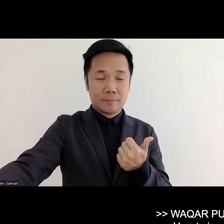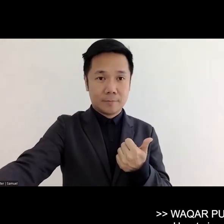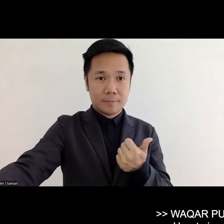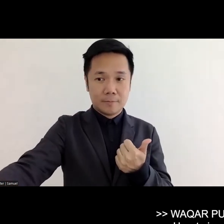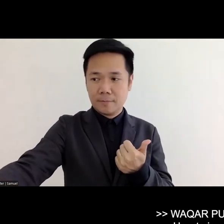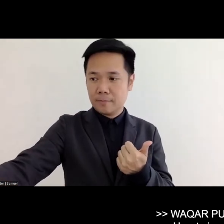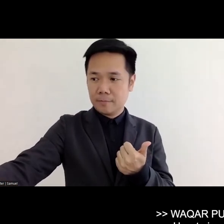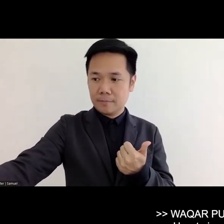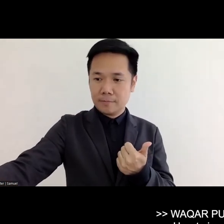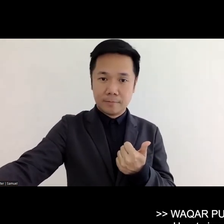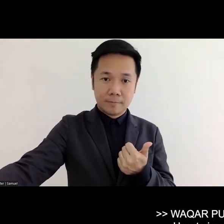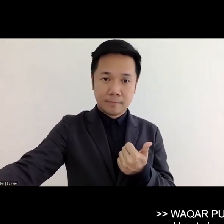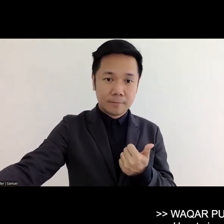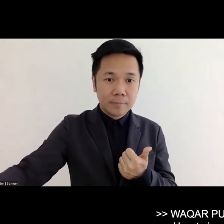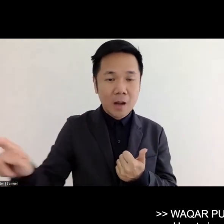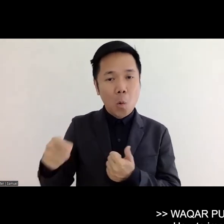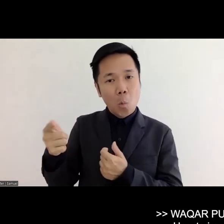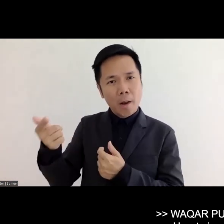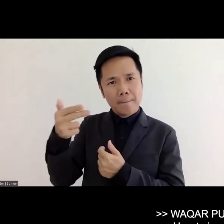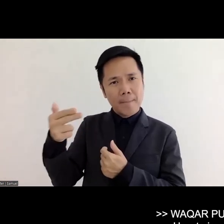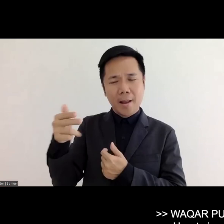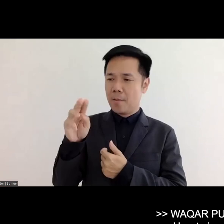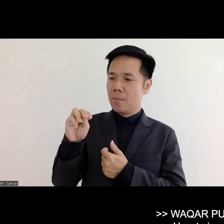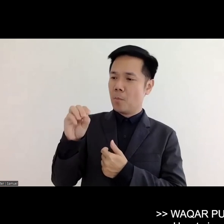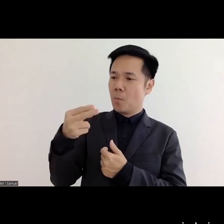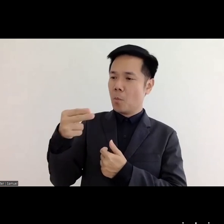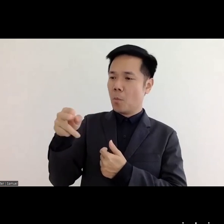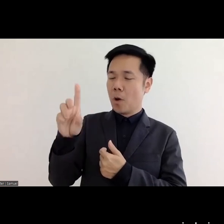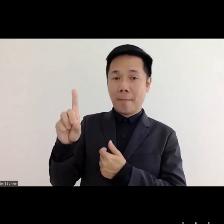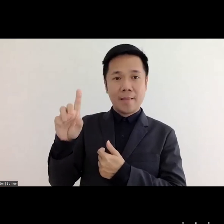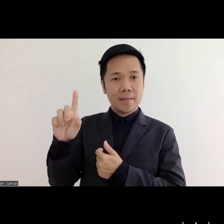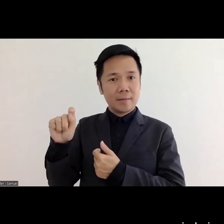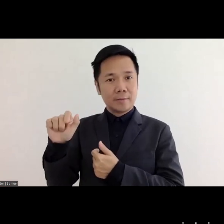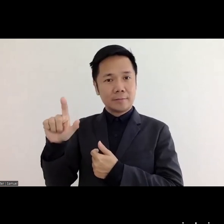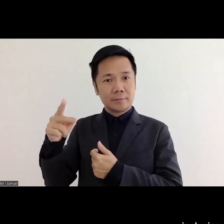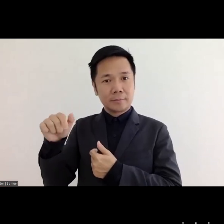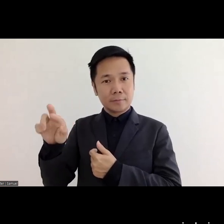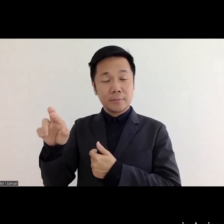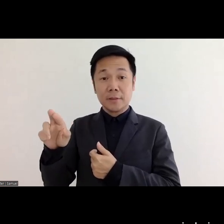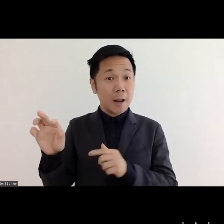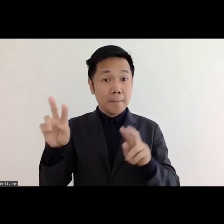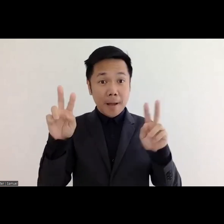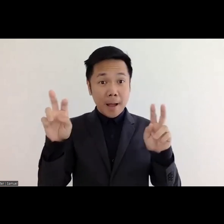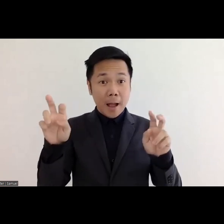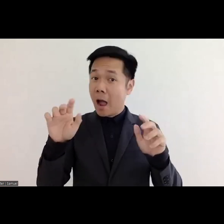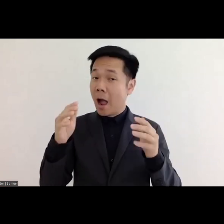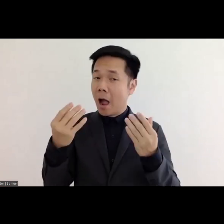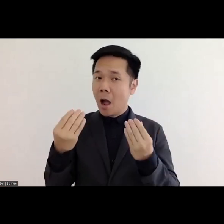There is a question from Mohammed Talha. How to improve and implement inclusion for all disabilities?